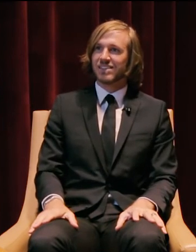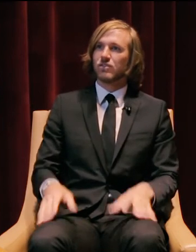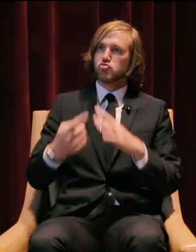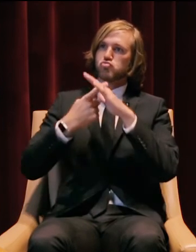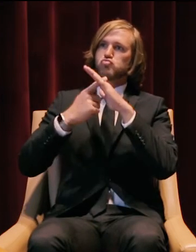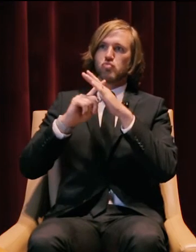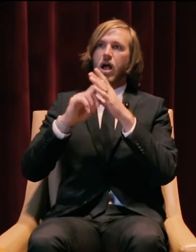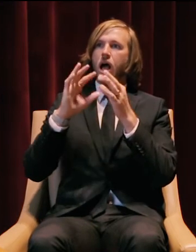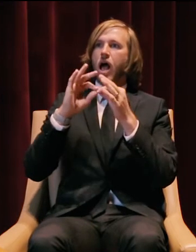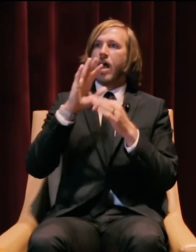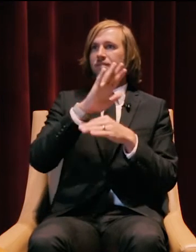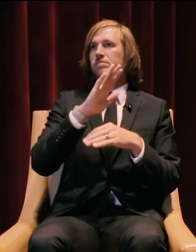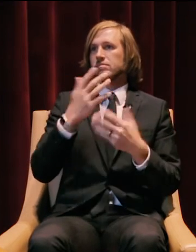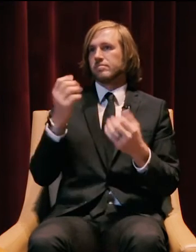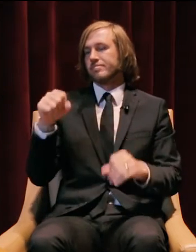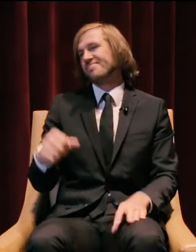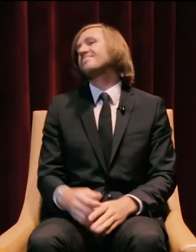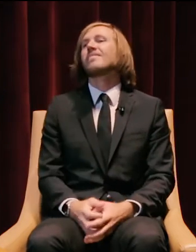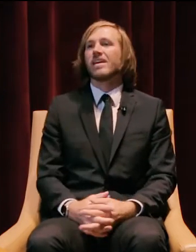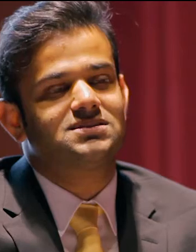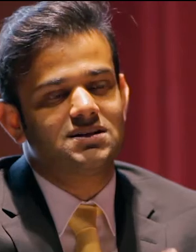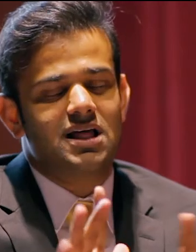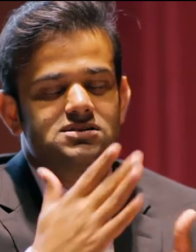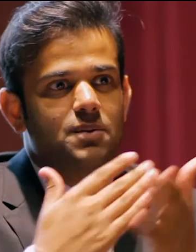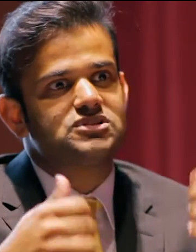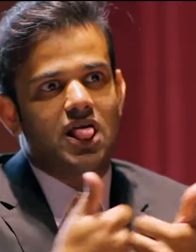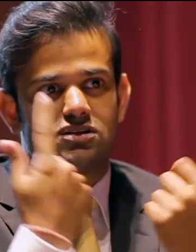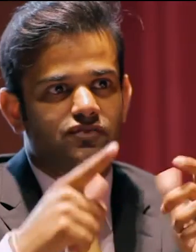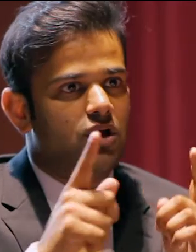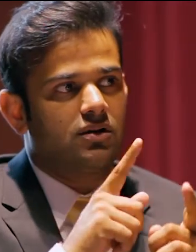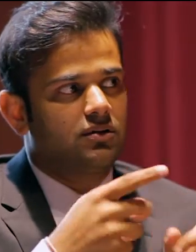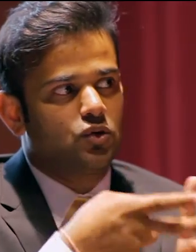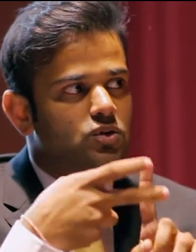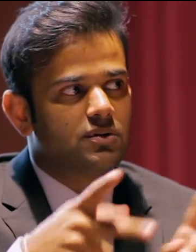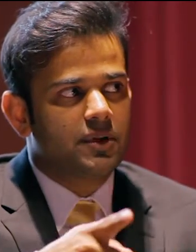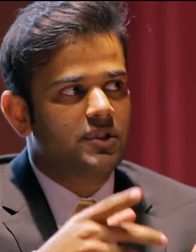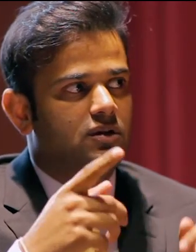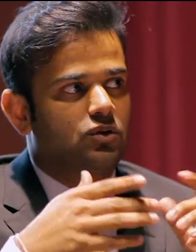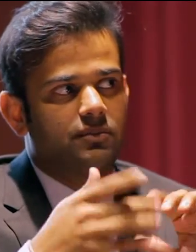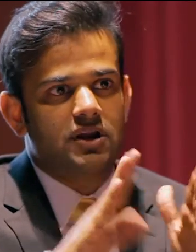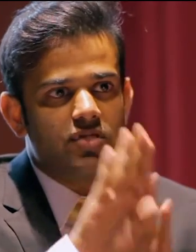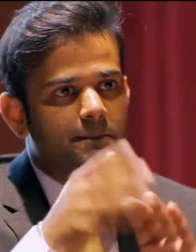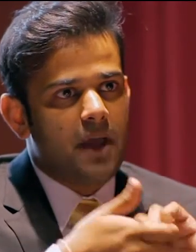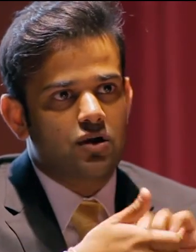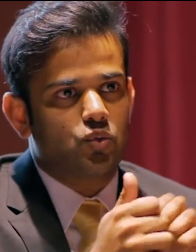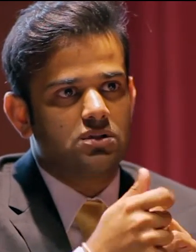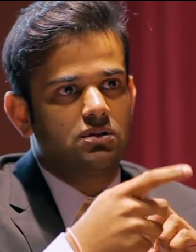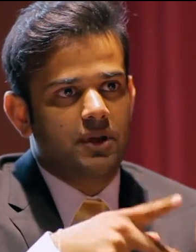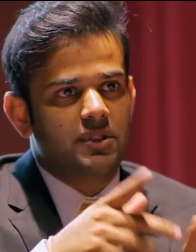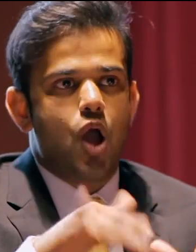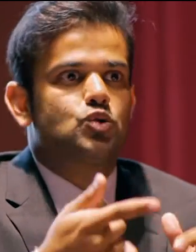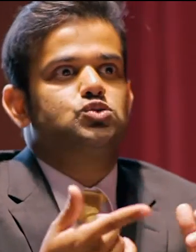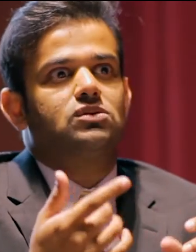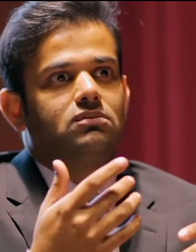rise of the risen or something, yes. Yeah. So some of the challenges is recruiting people and